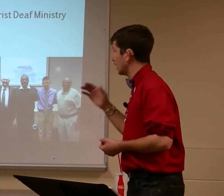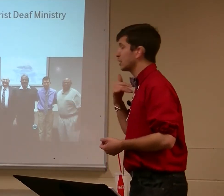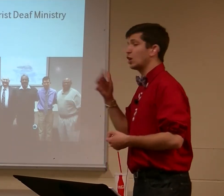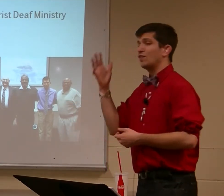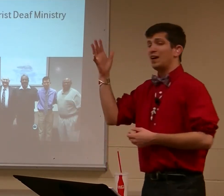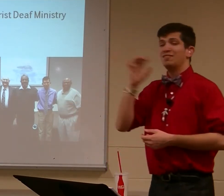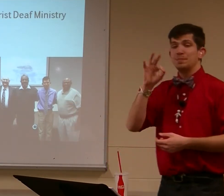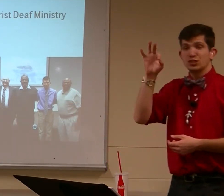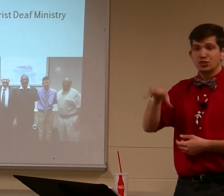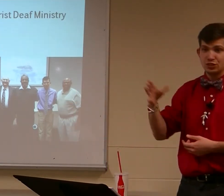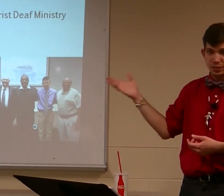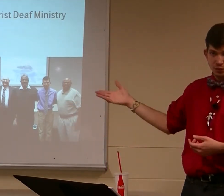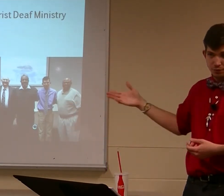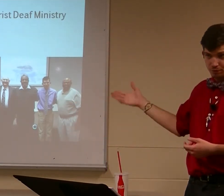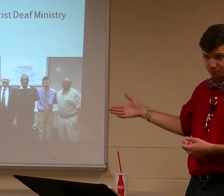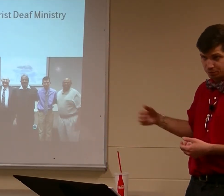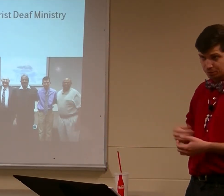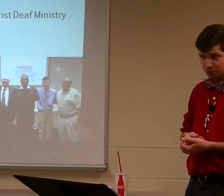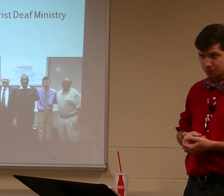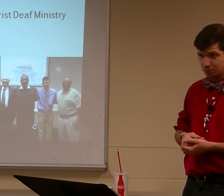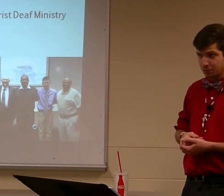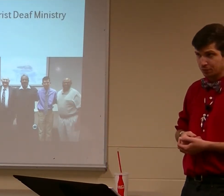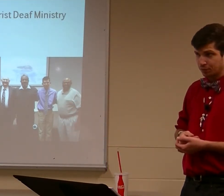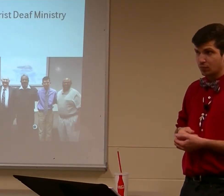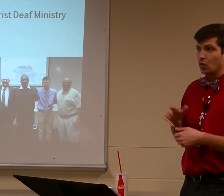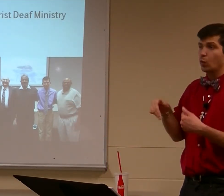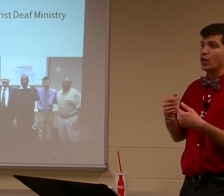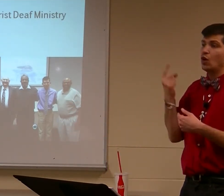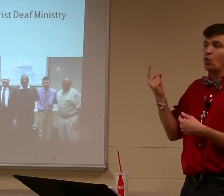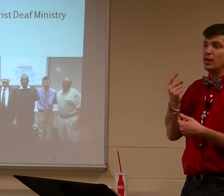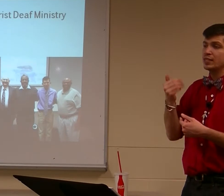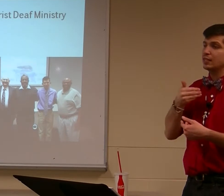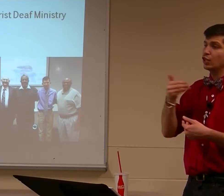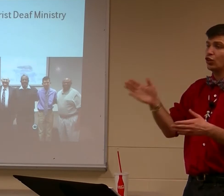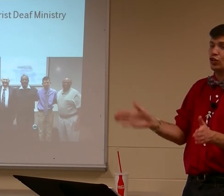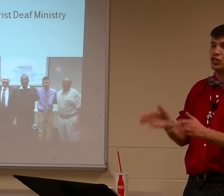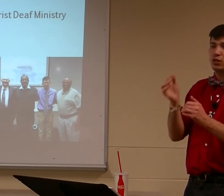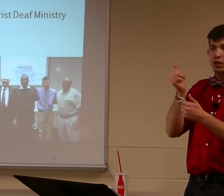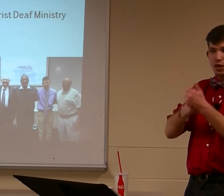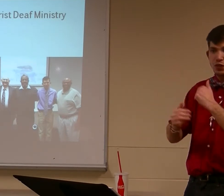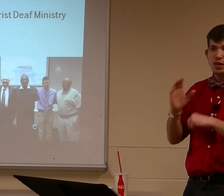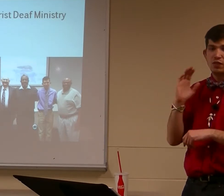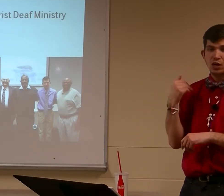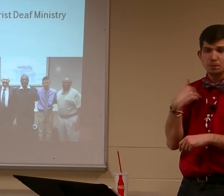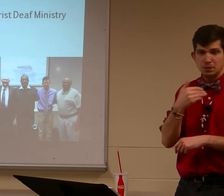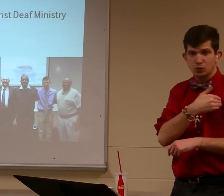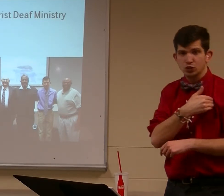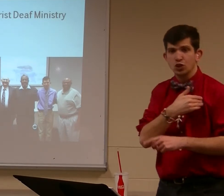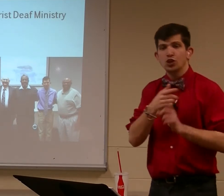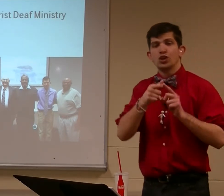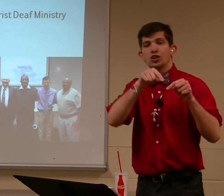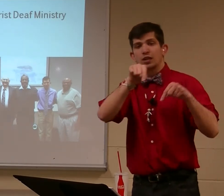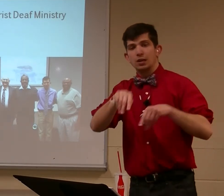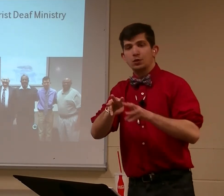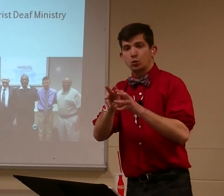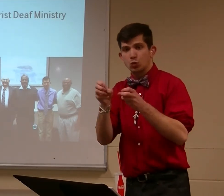is our 5 ministers here. We always encourage every of our members to come to the